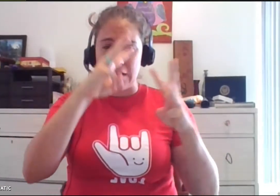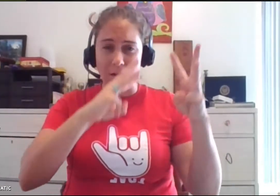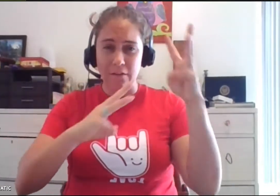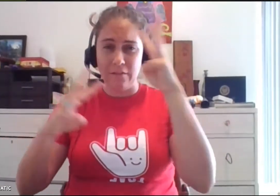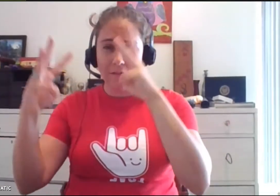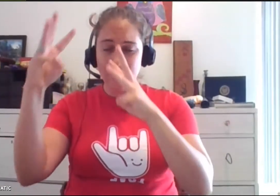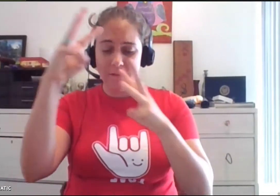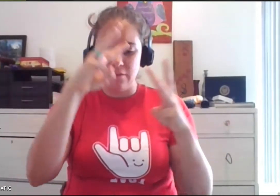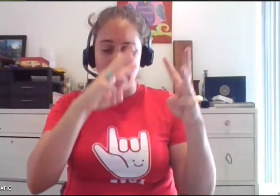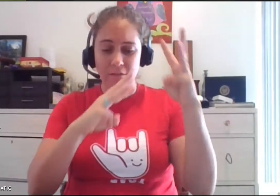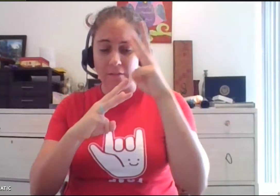Worried.